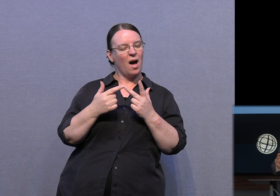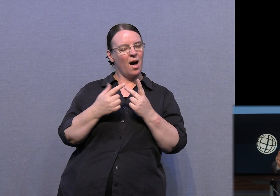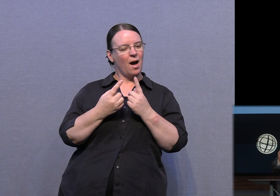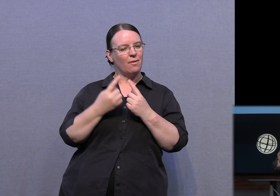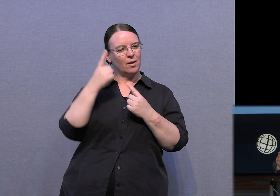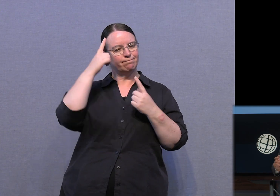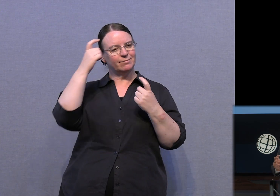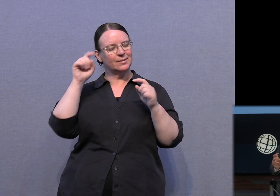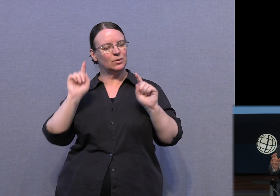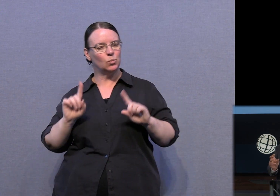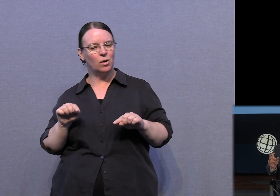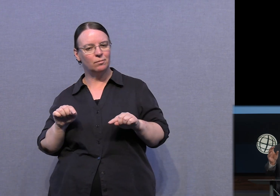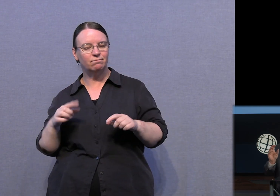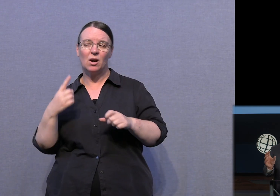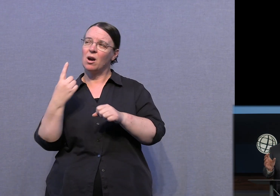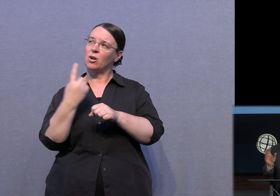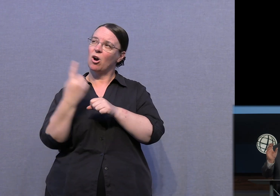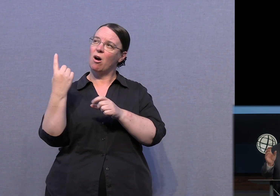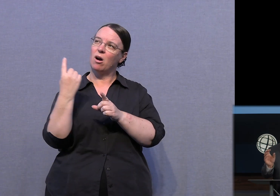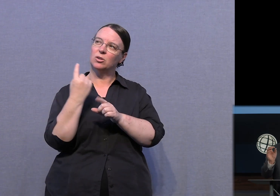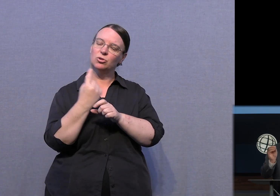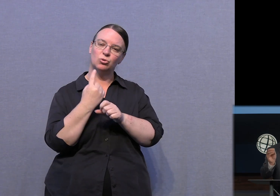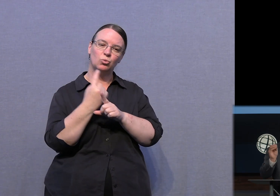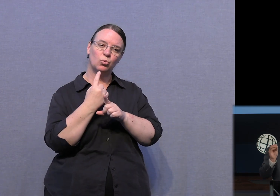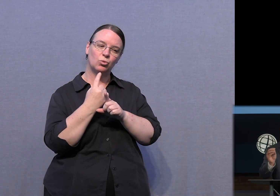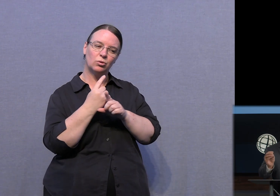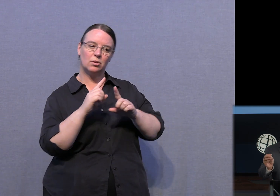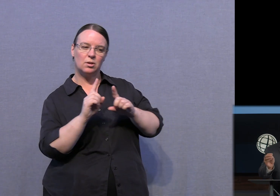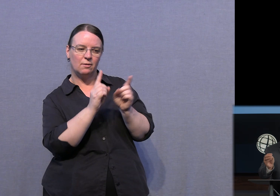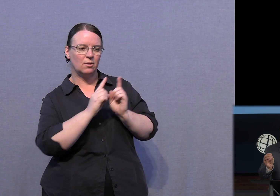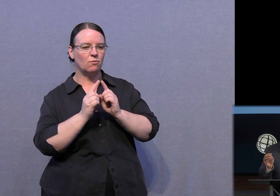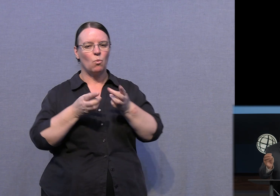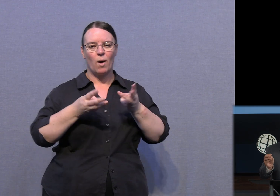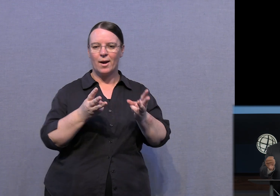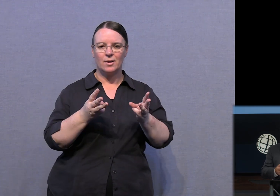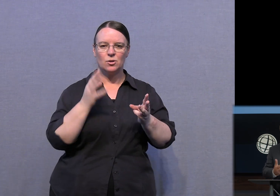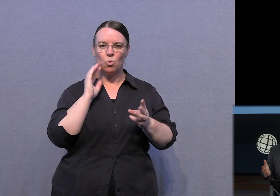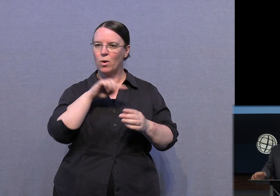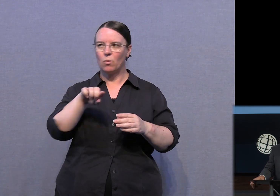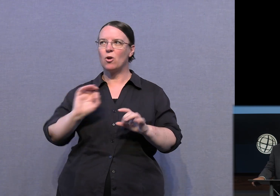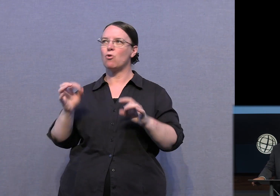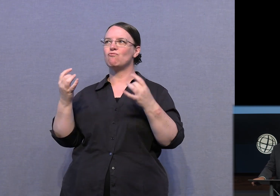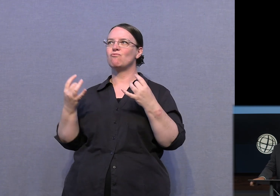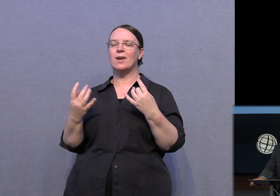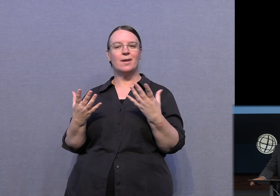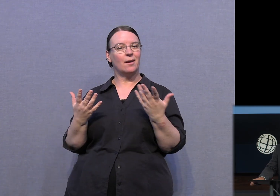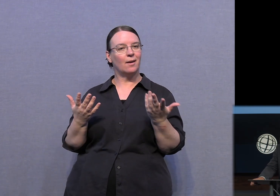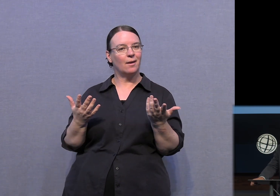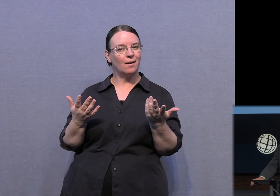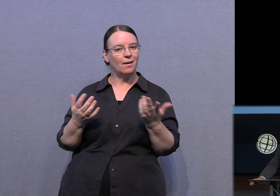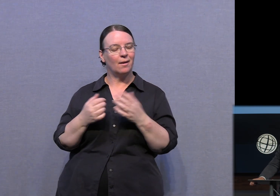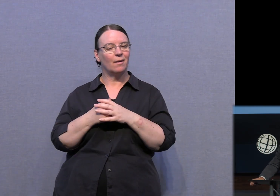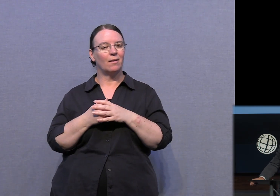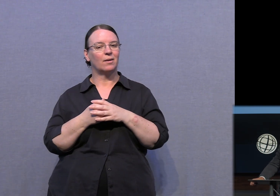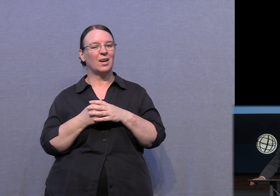in various ways, often in a way we least expect. So through the difficulties that we've been going